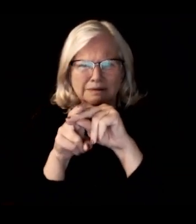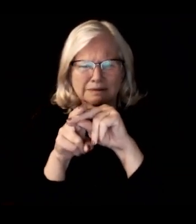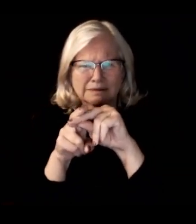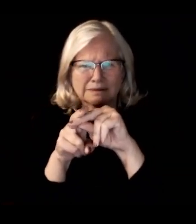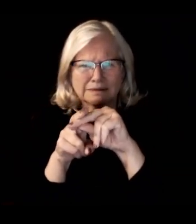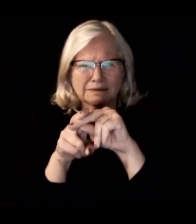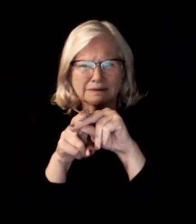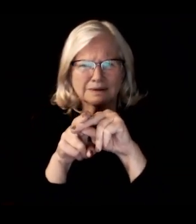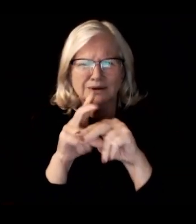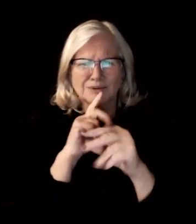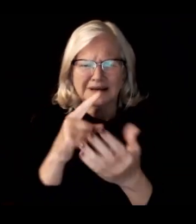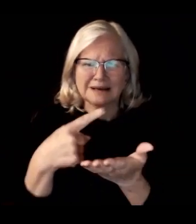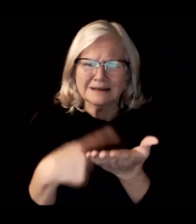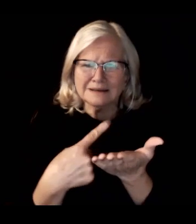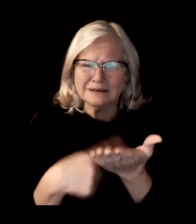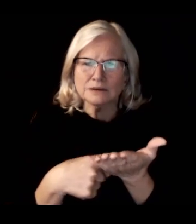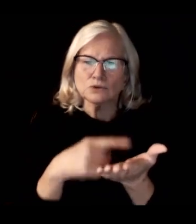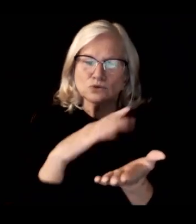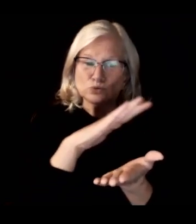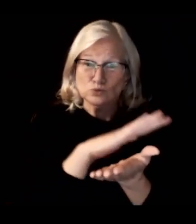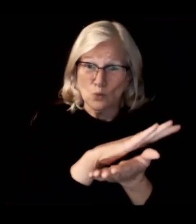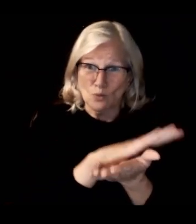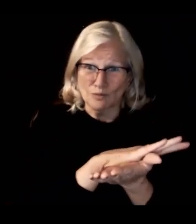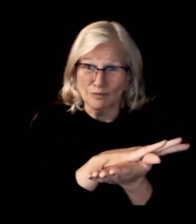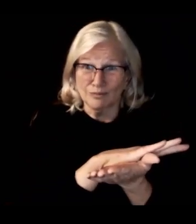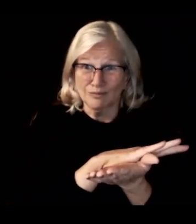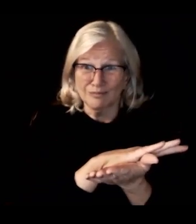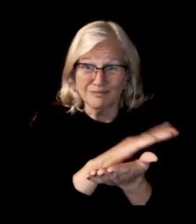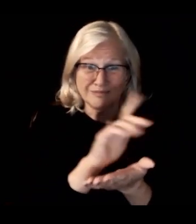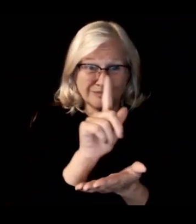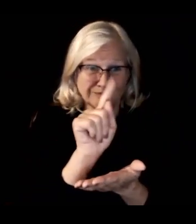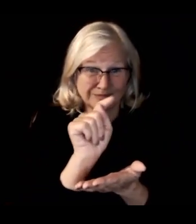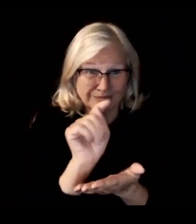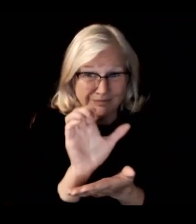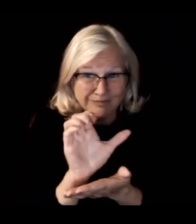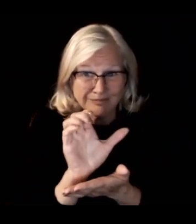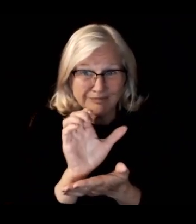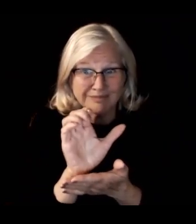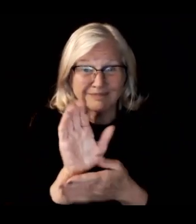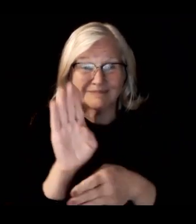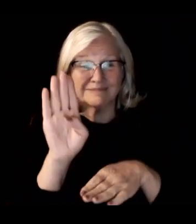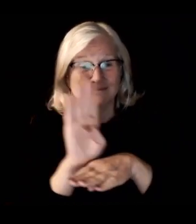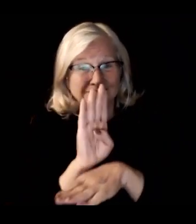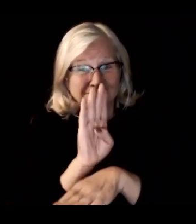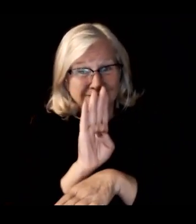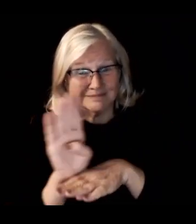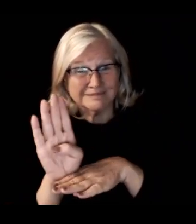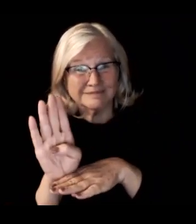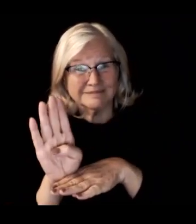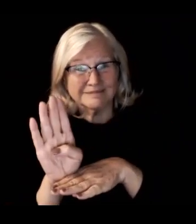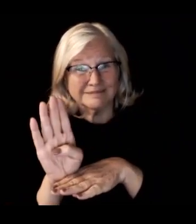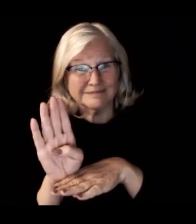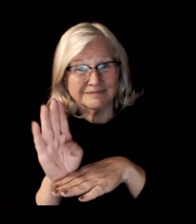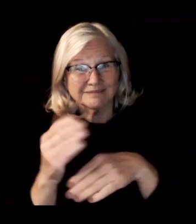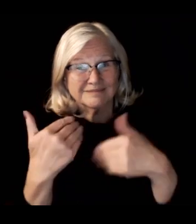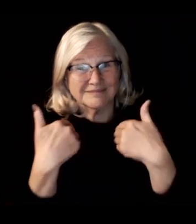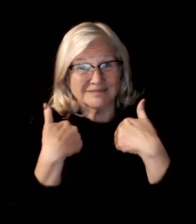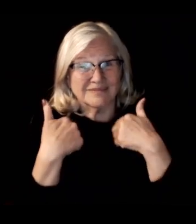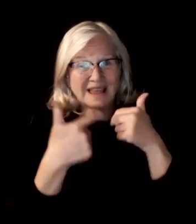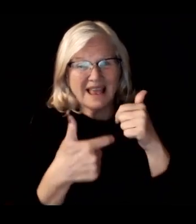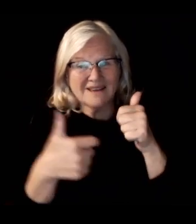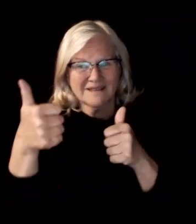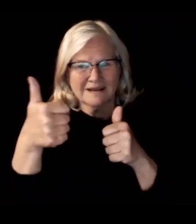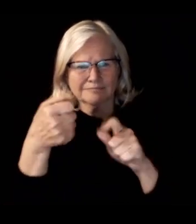schools, long-term care facilities, and businesses at greater risk of impact, and we would also like to echo that